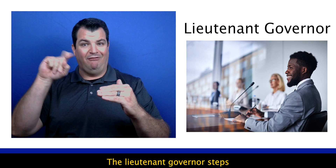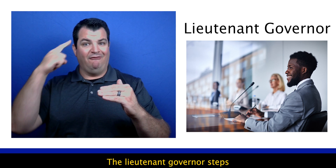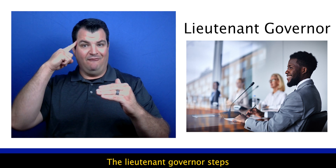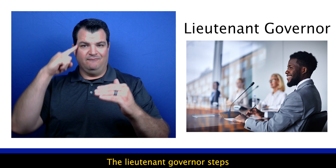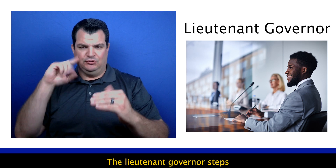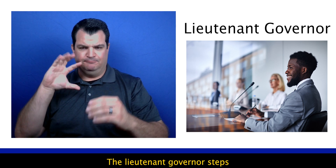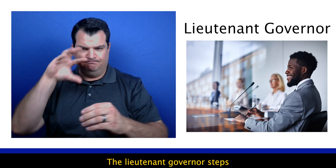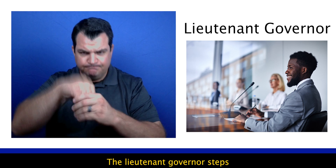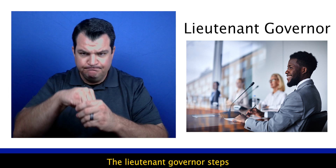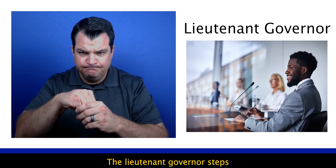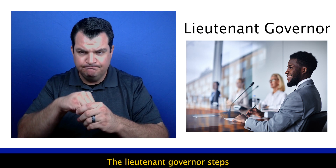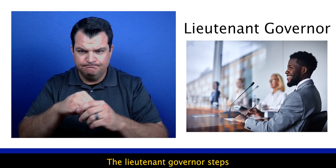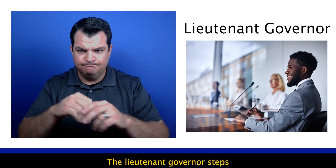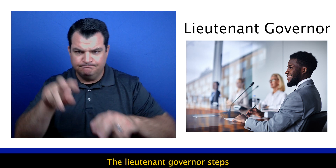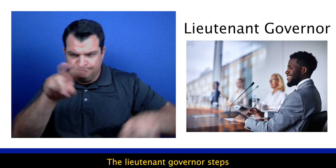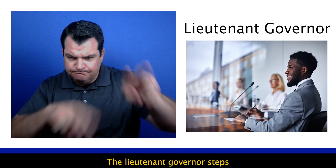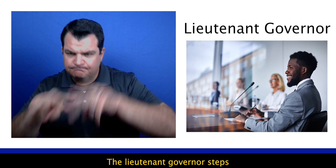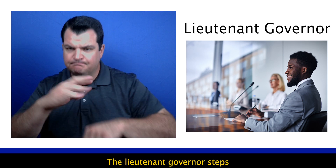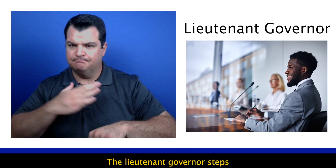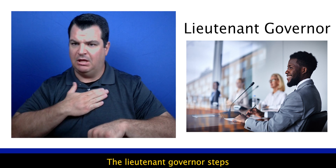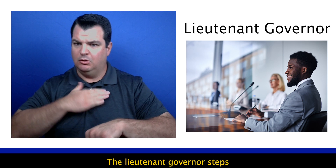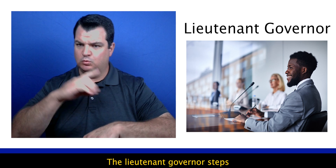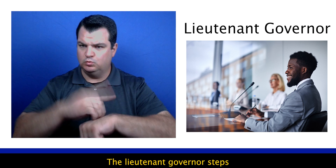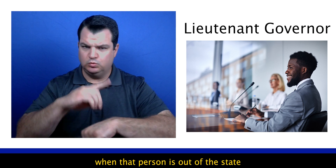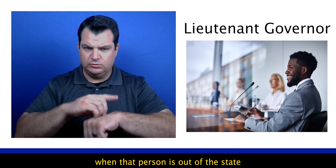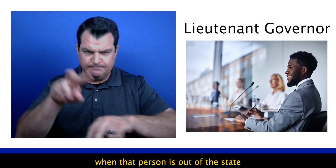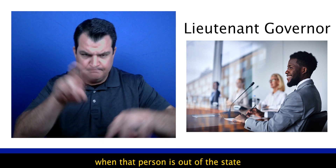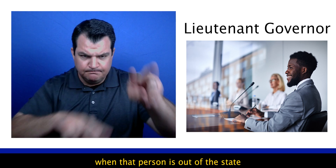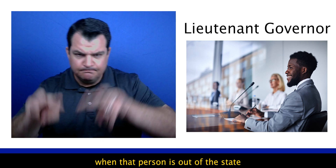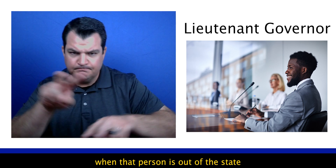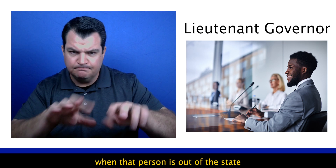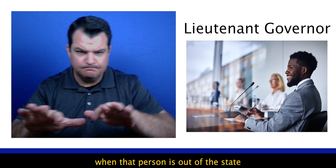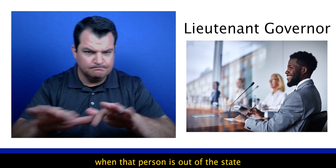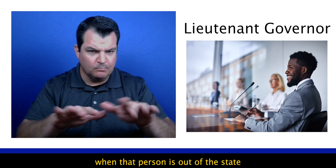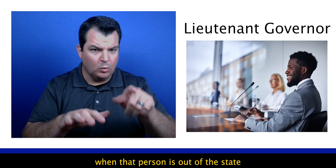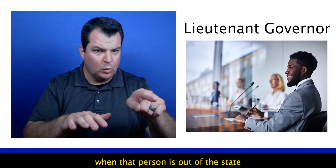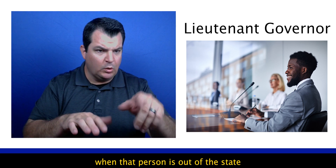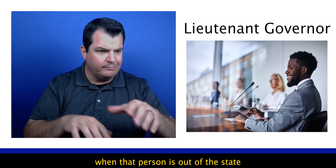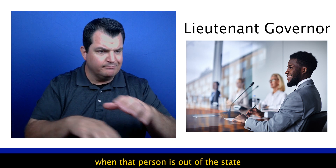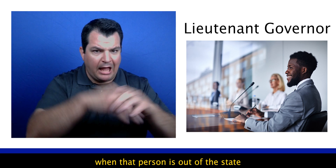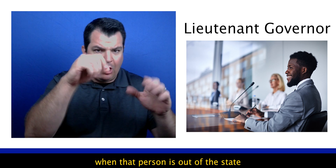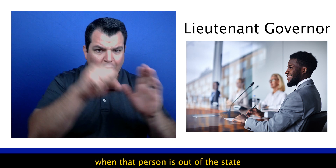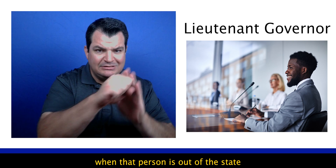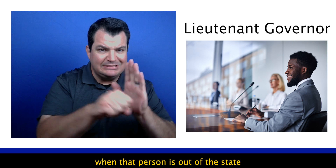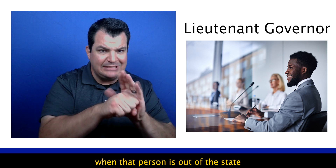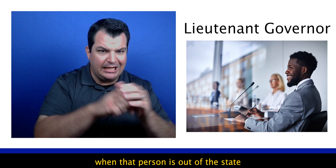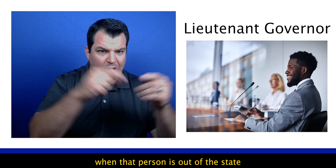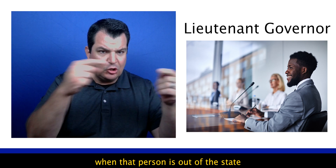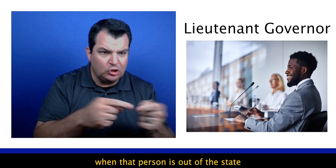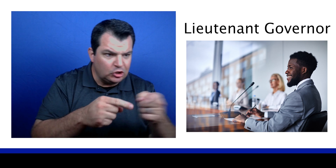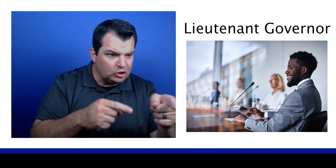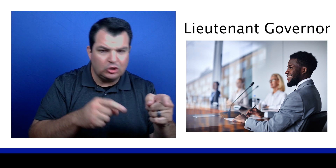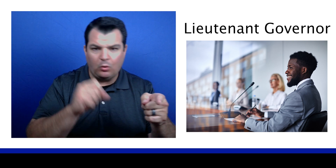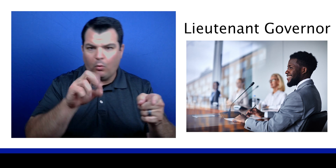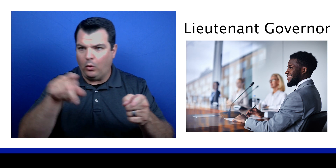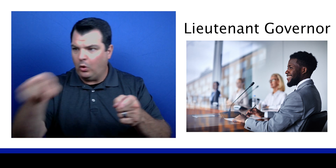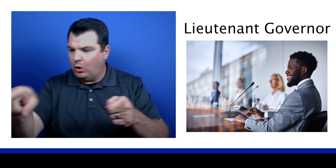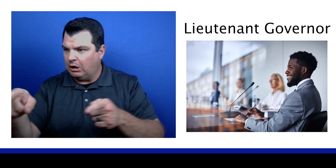The lieutenant governor steps in to perform the governor's duties when that person is out of the state or